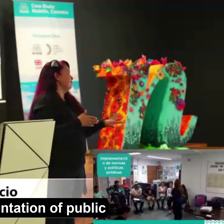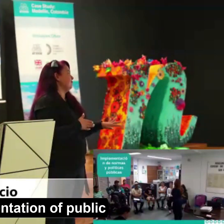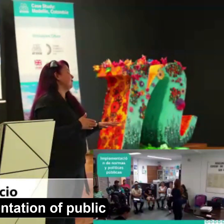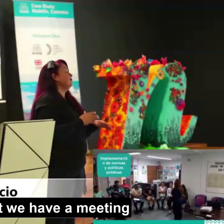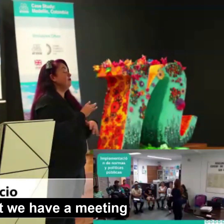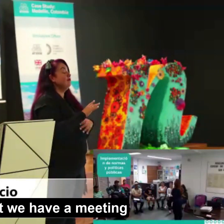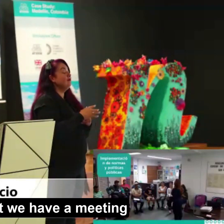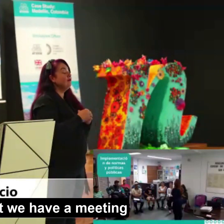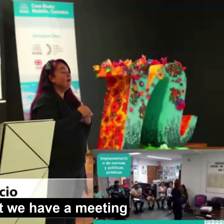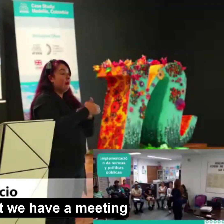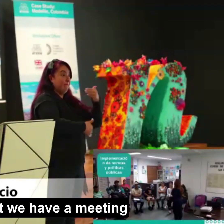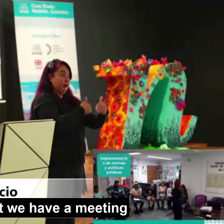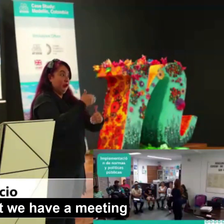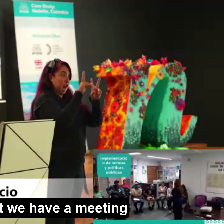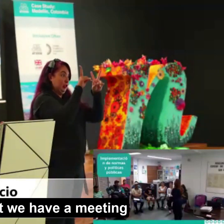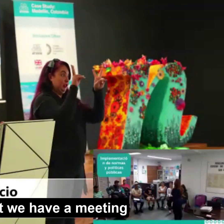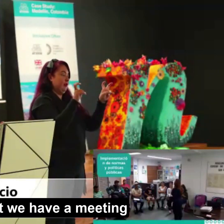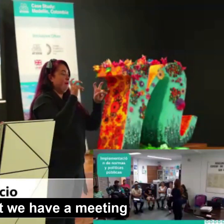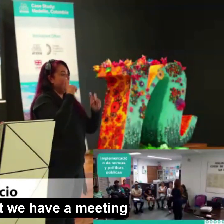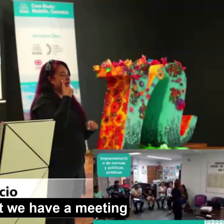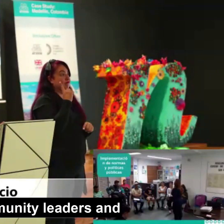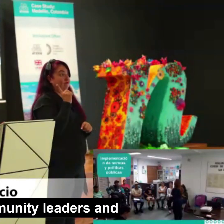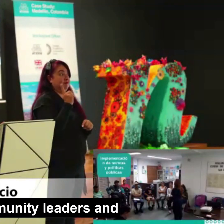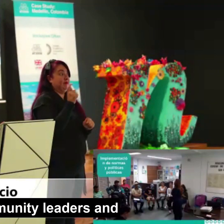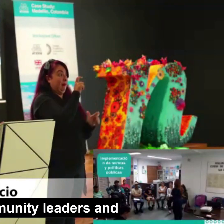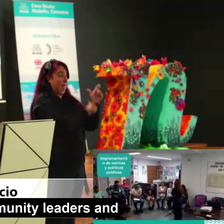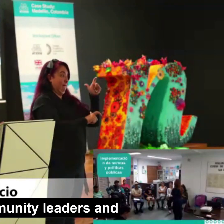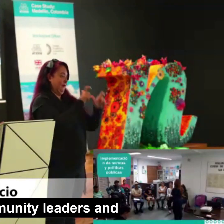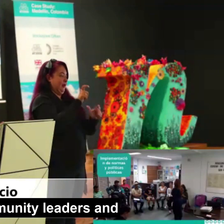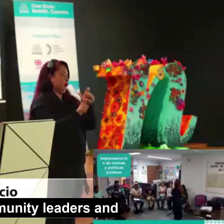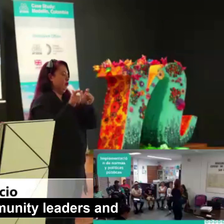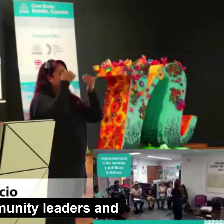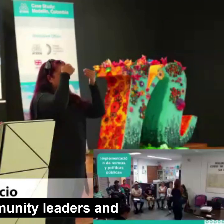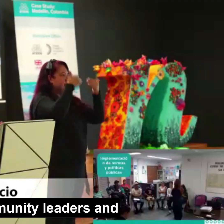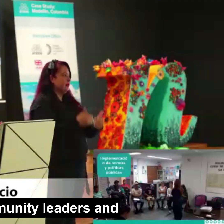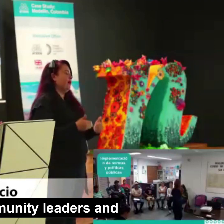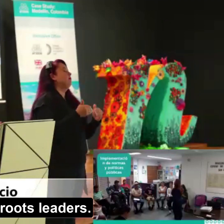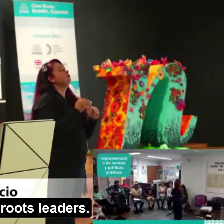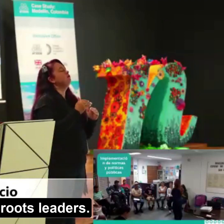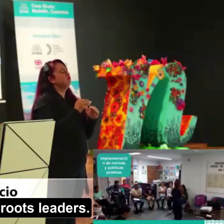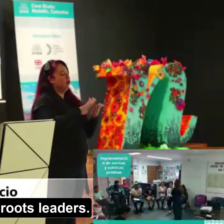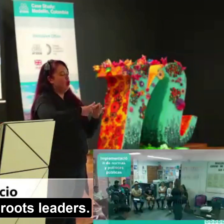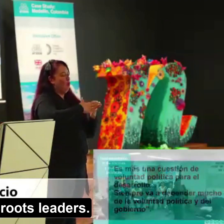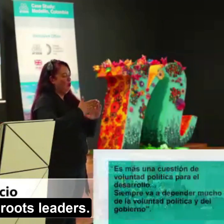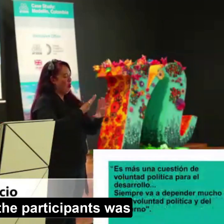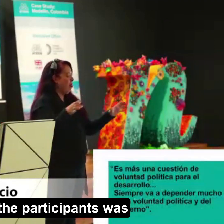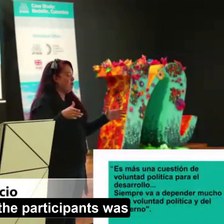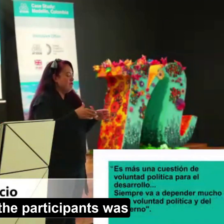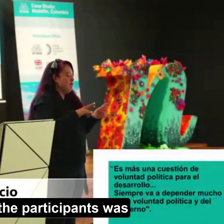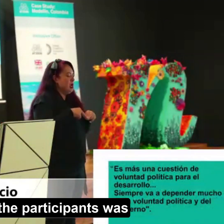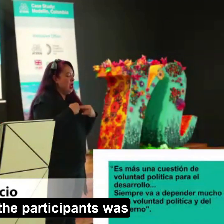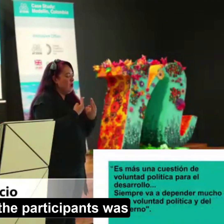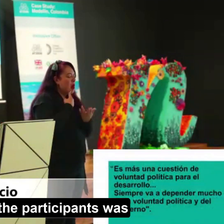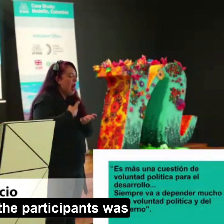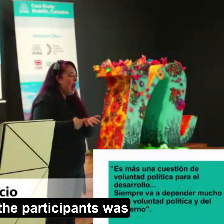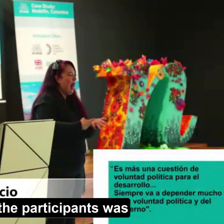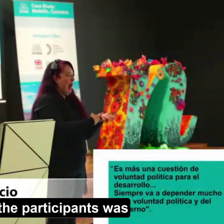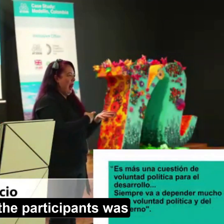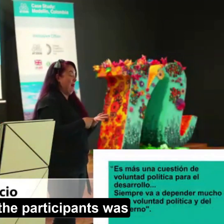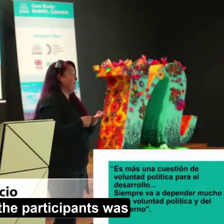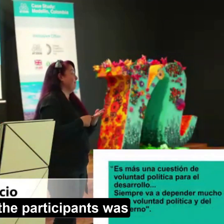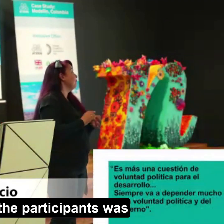implementation of public policies. We had a meeting with community leaders and grassroots leaders, and one of